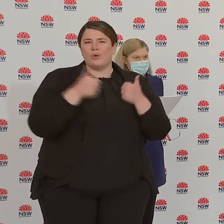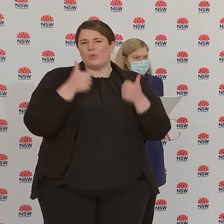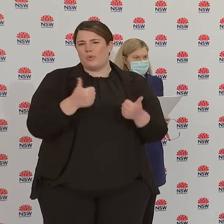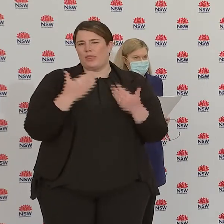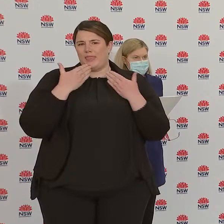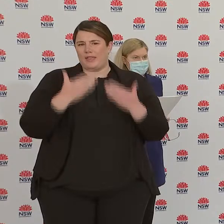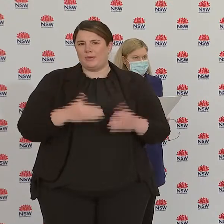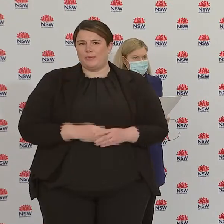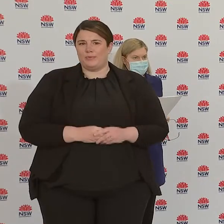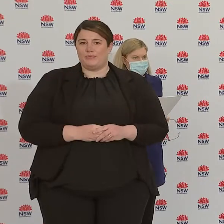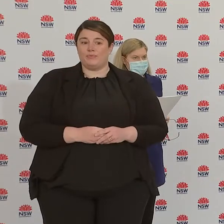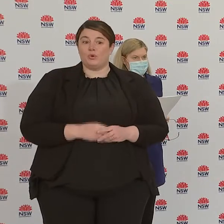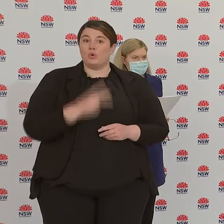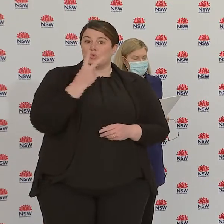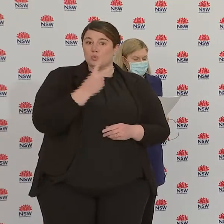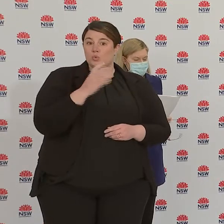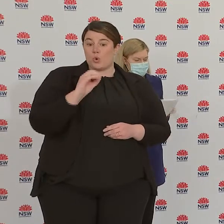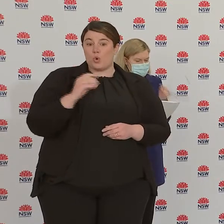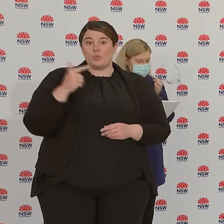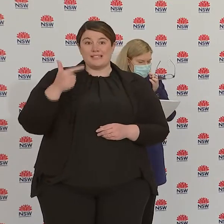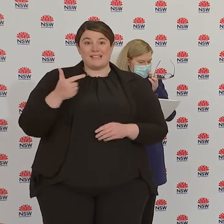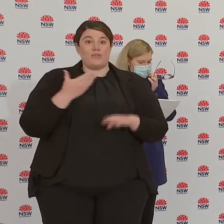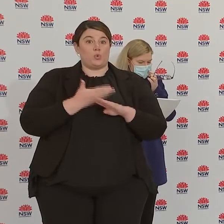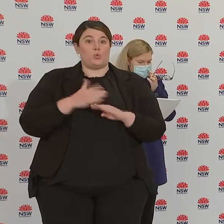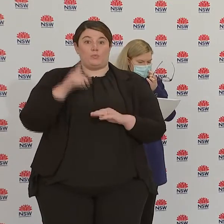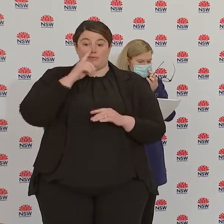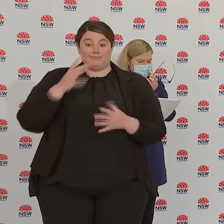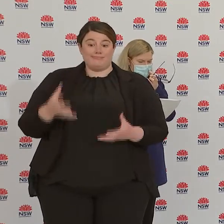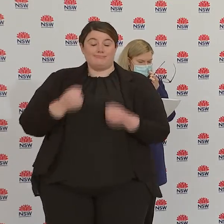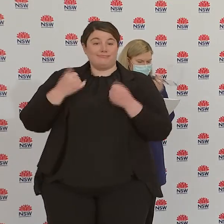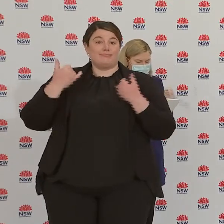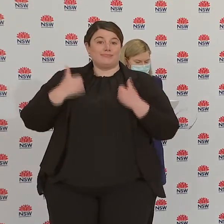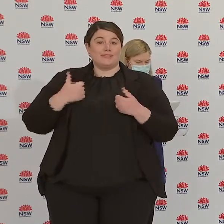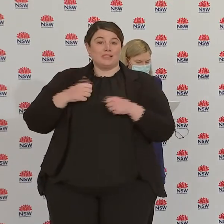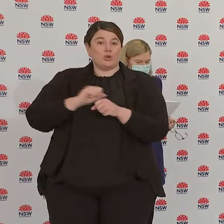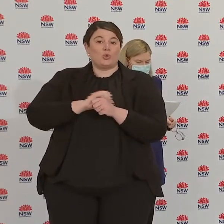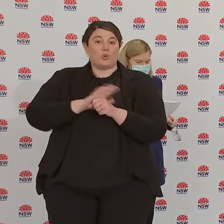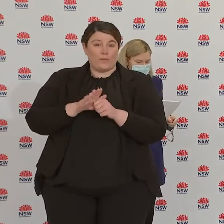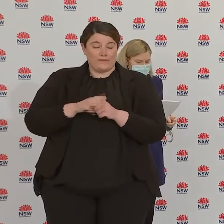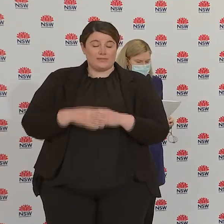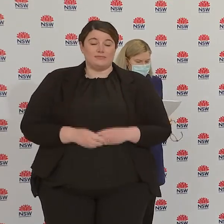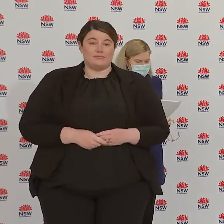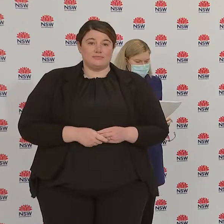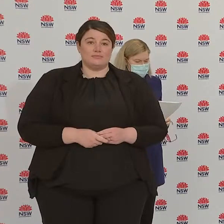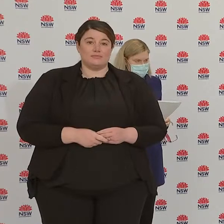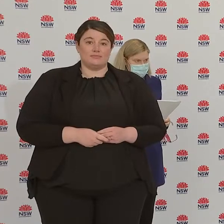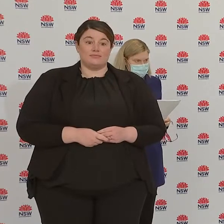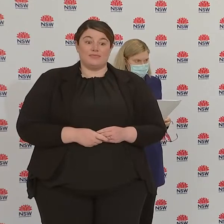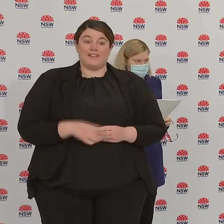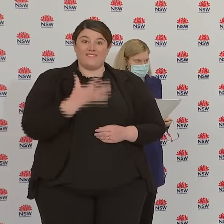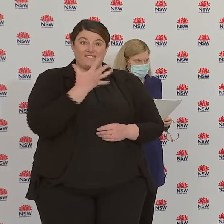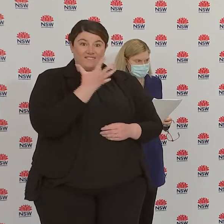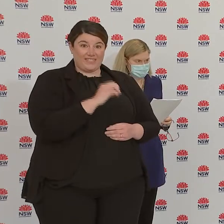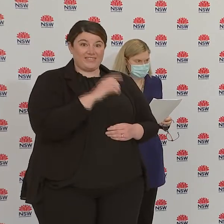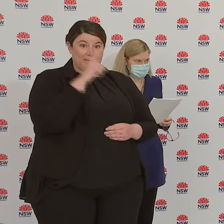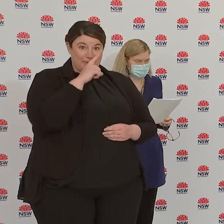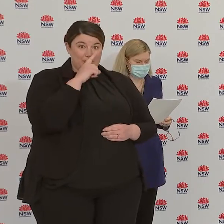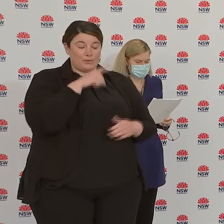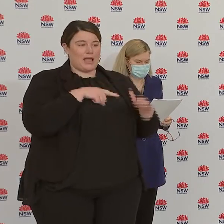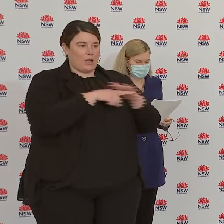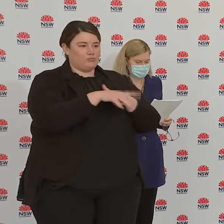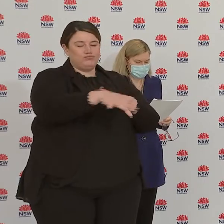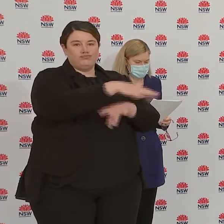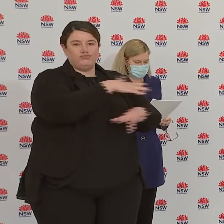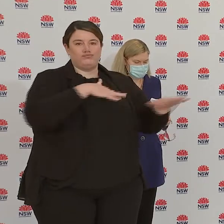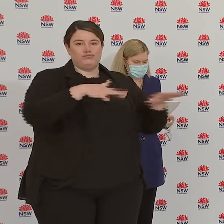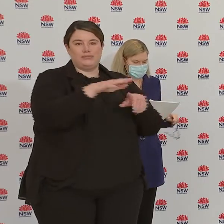had 207 cases of community transmission in the last 24 hours to 8 p.m. and at least 50 of those were infectious in the